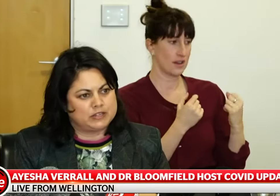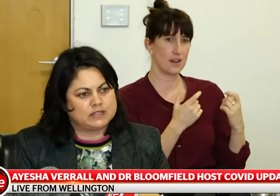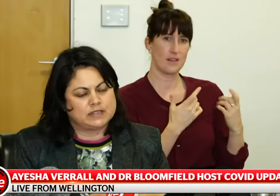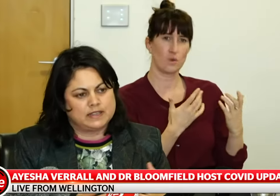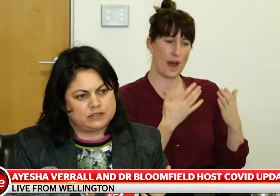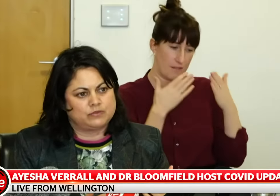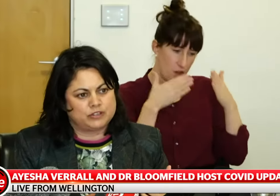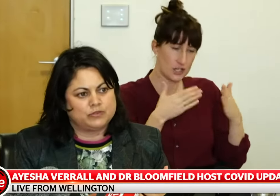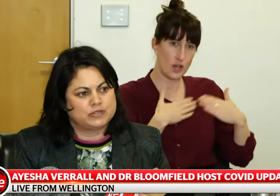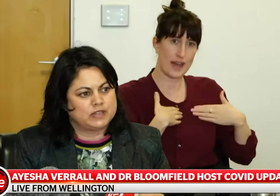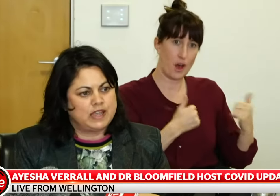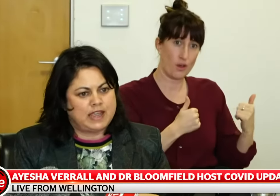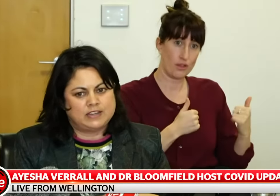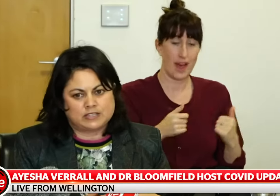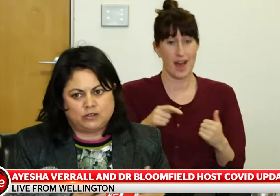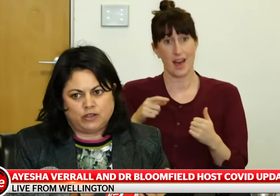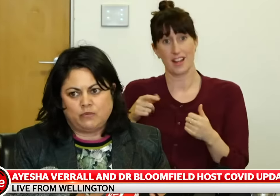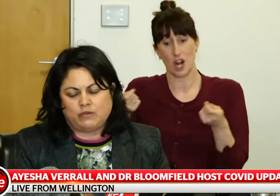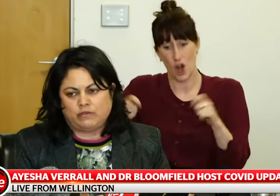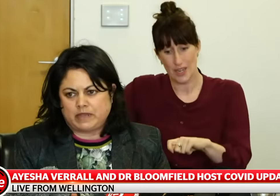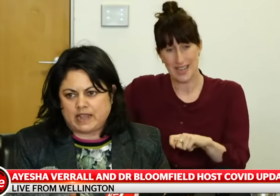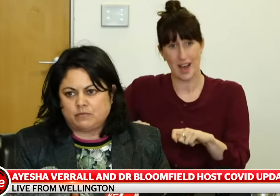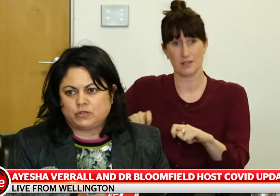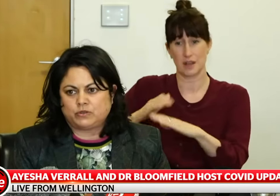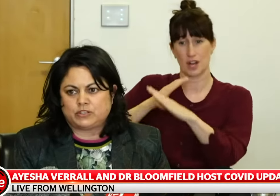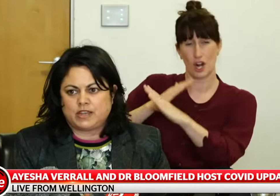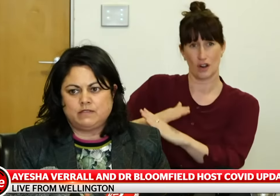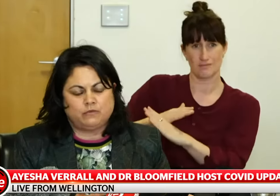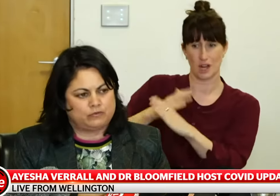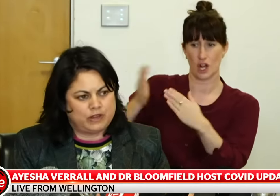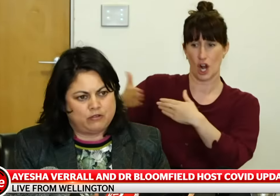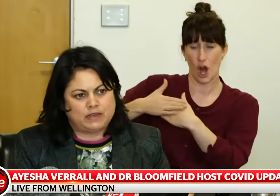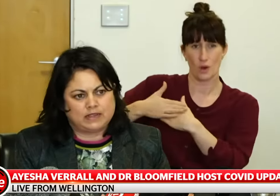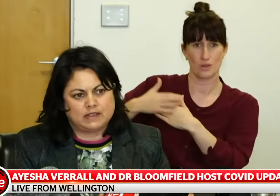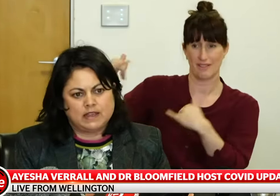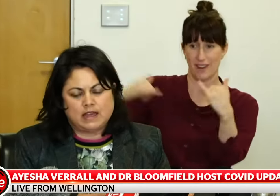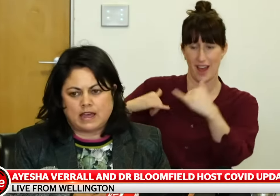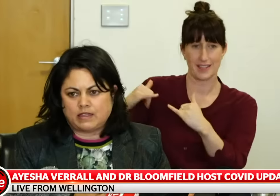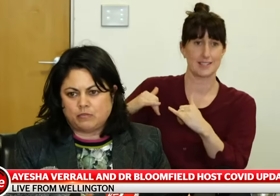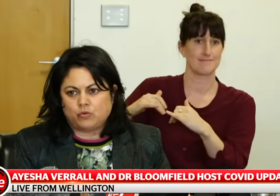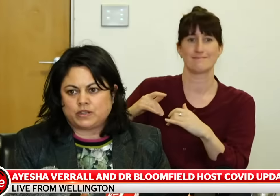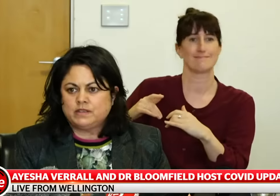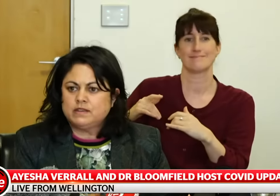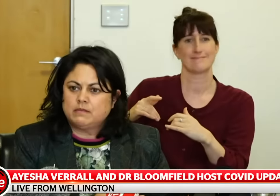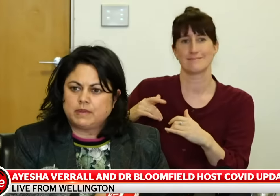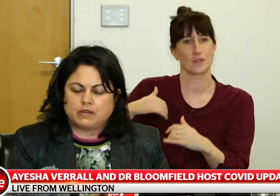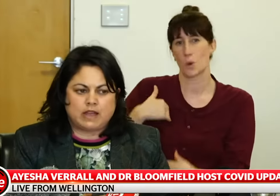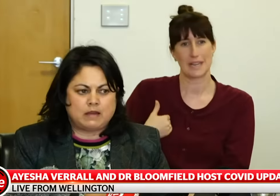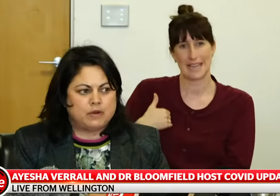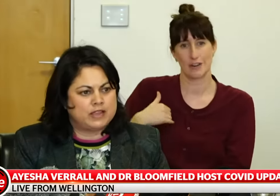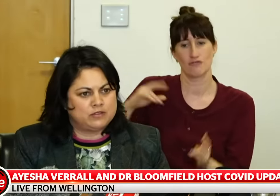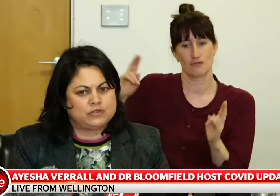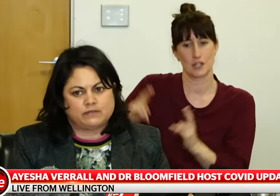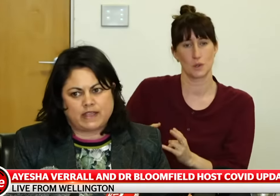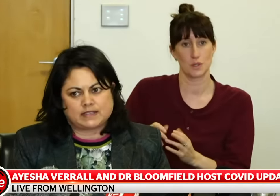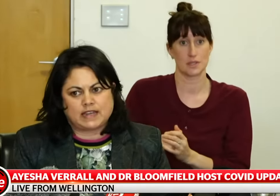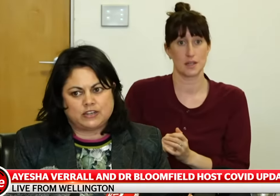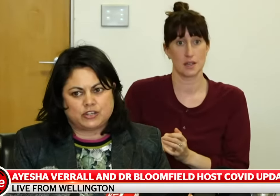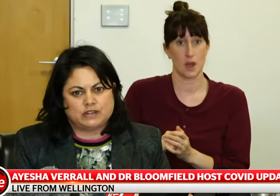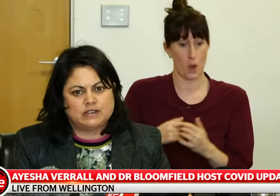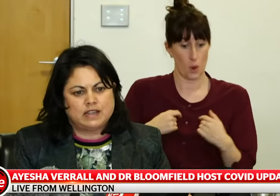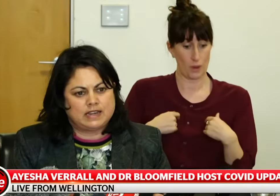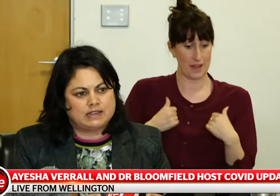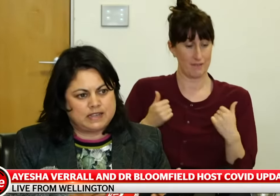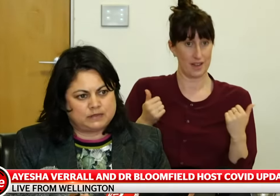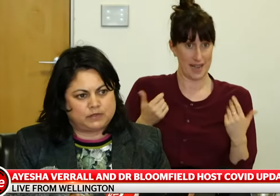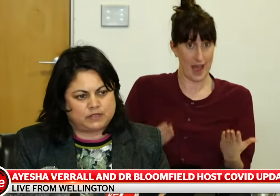stringent measures is reduced. And just look at what we've been able to achieve with reopening the border by using